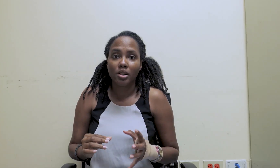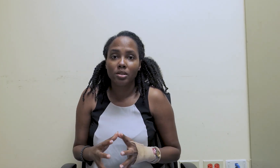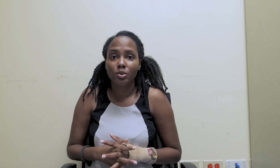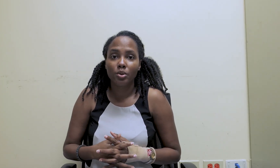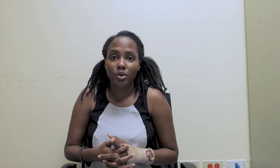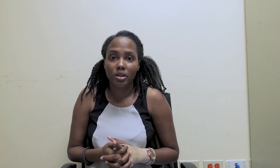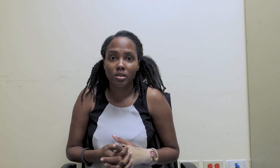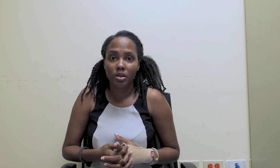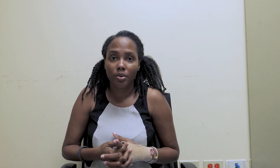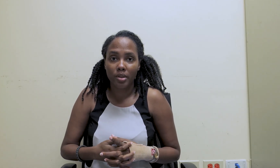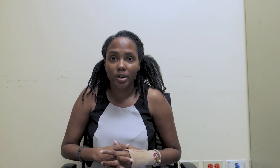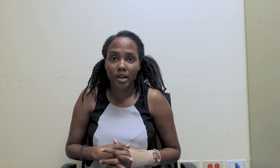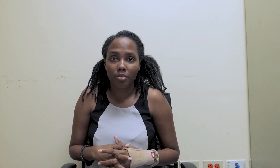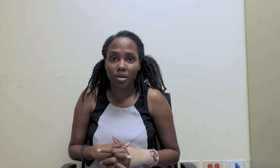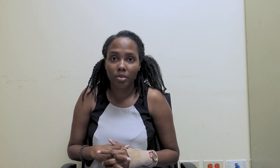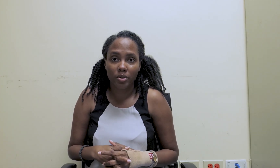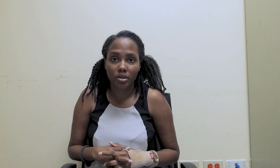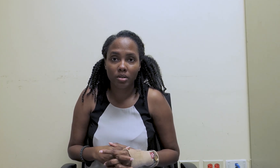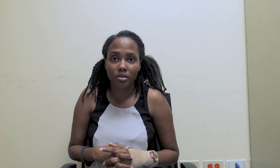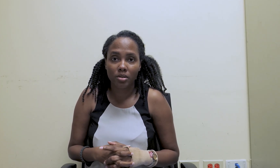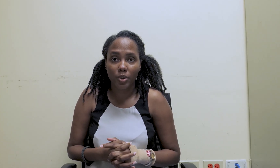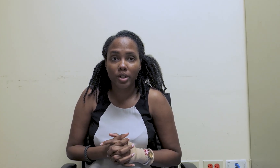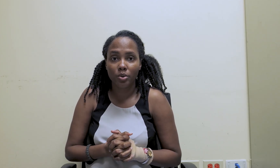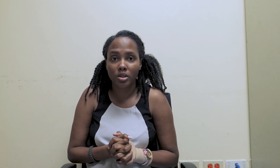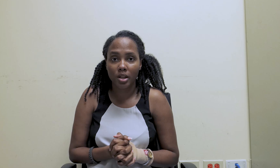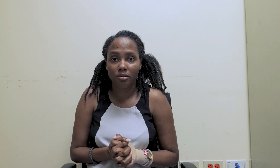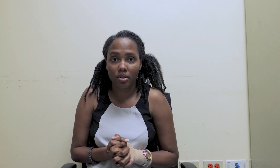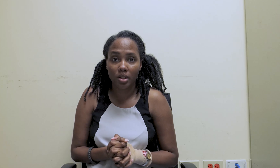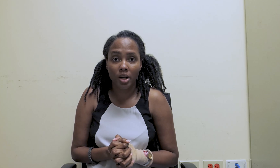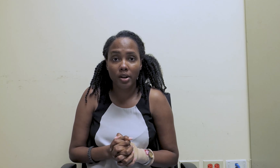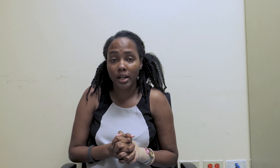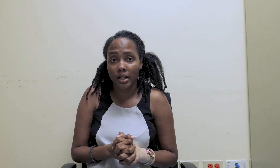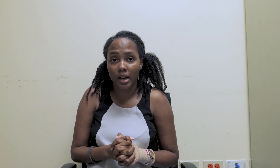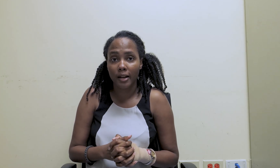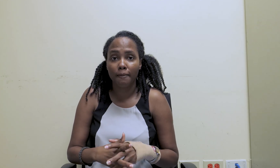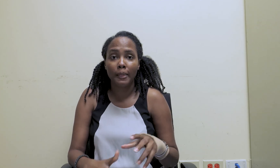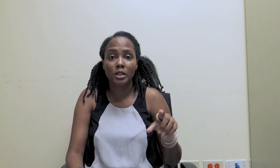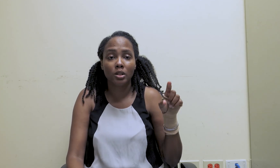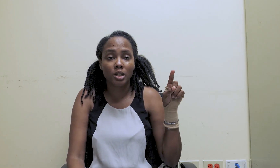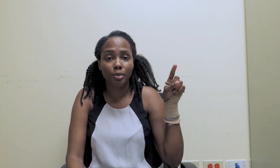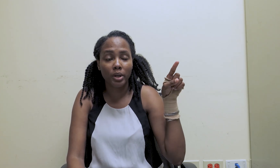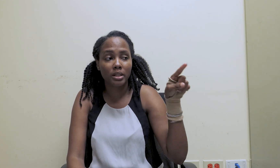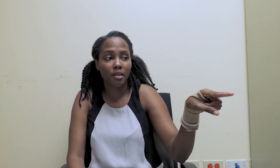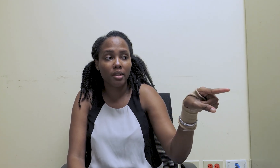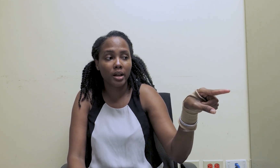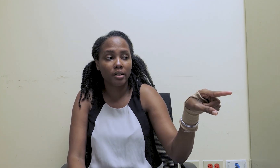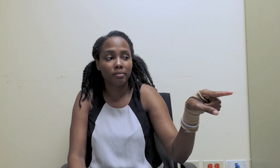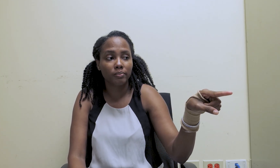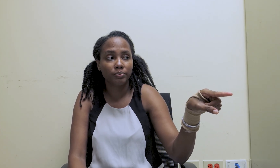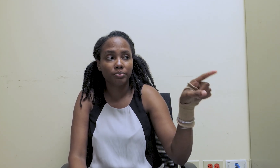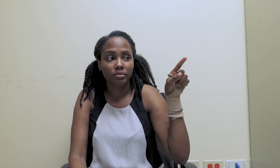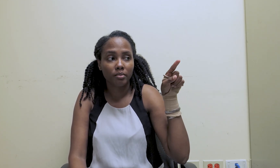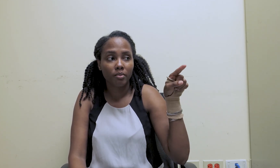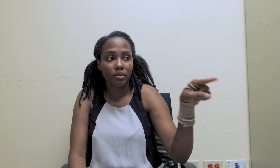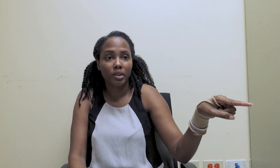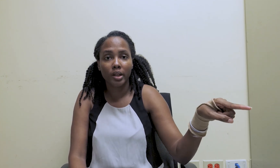let's do the chorus now. There can be miracles. So I already know the sign for there and can. So let's point there.